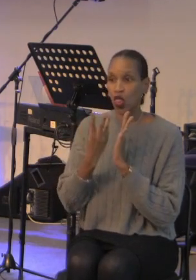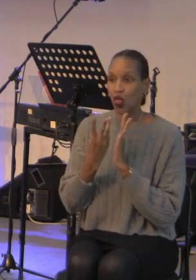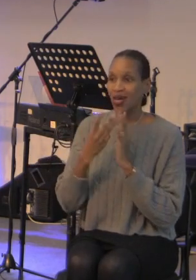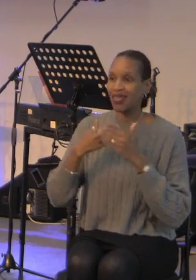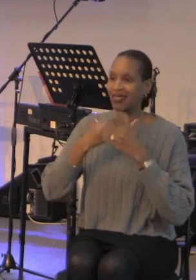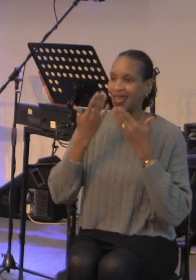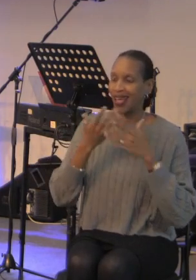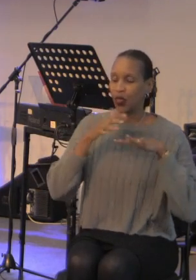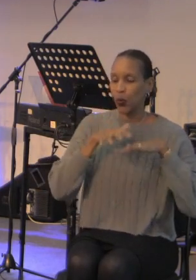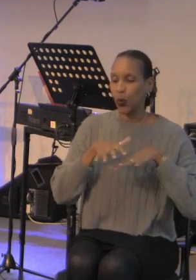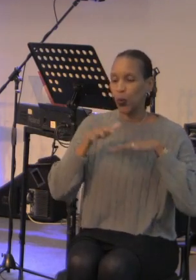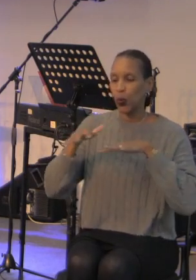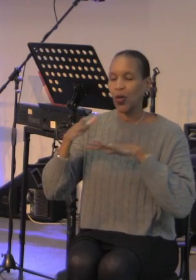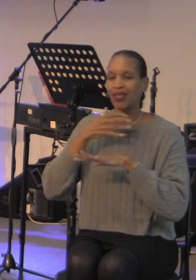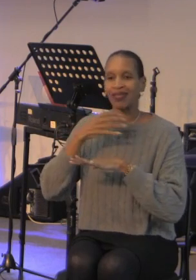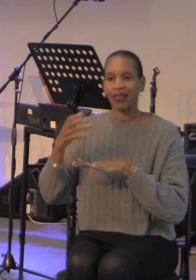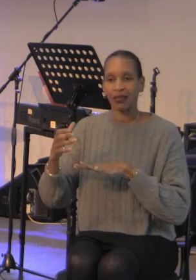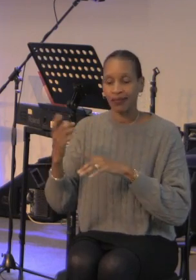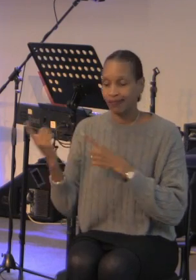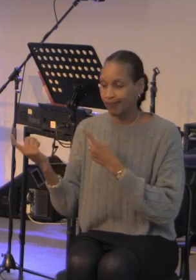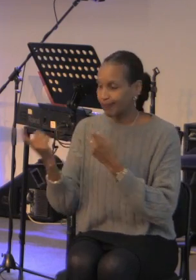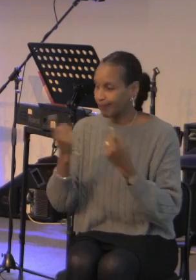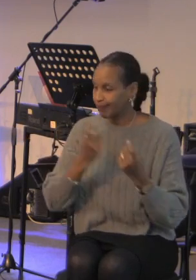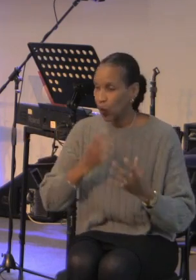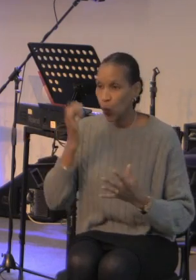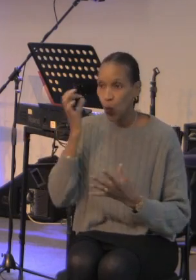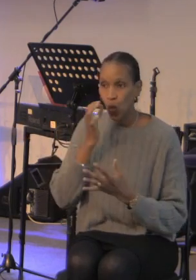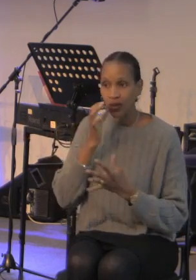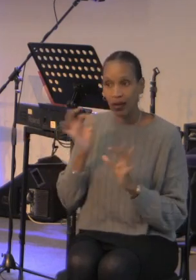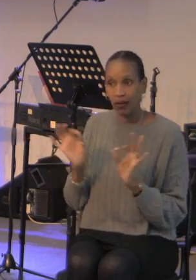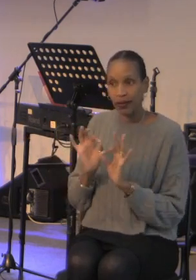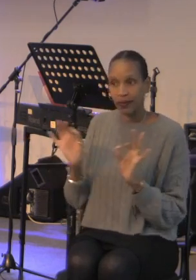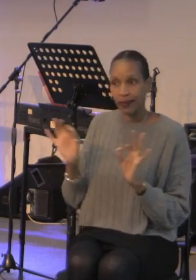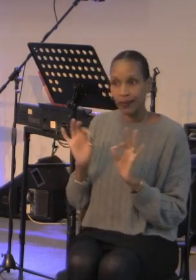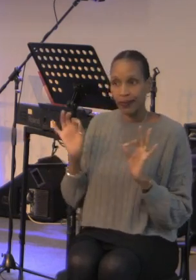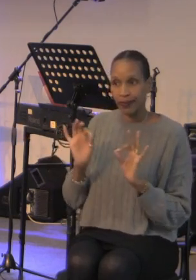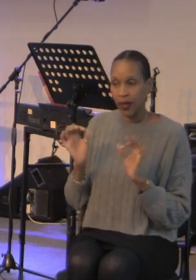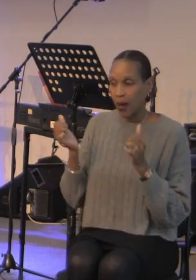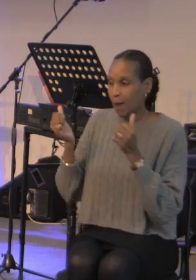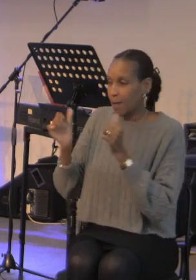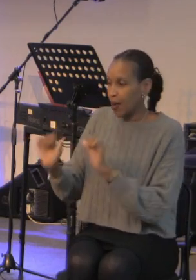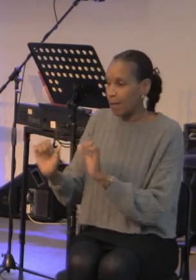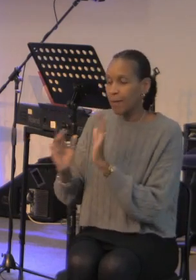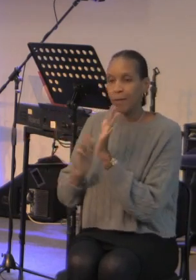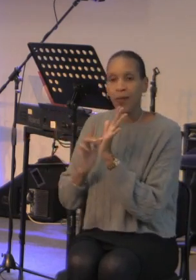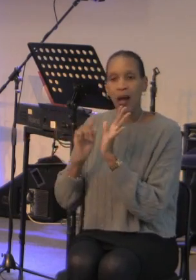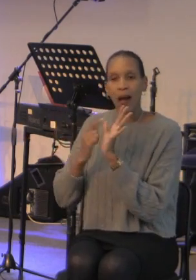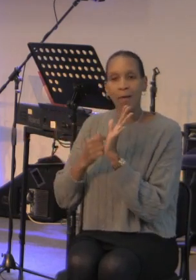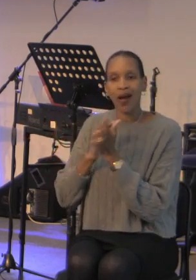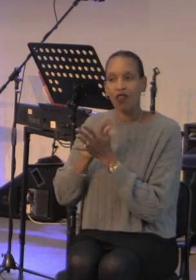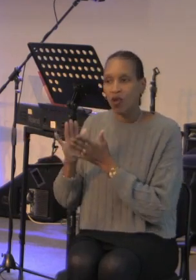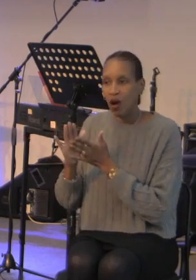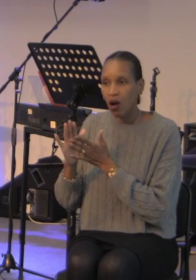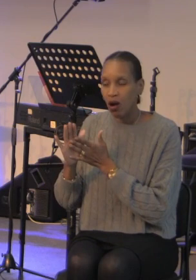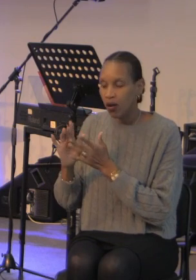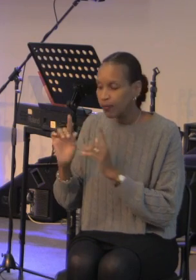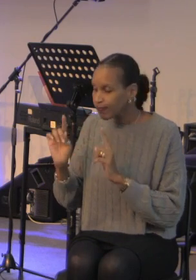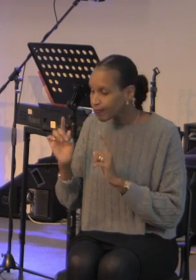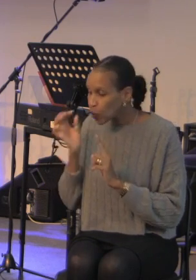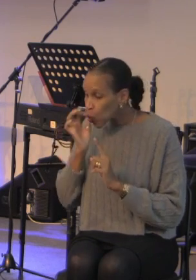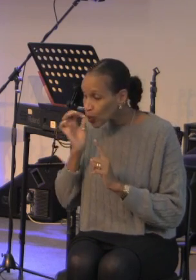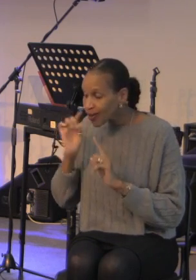in the desert without finding water. When they came to Marah, they couldn't drink the